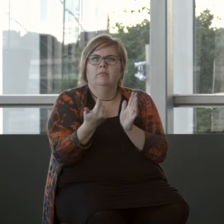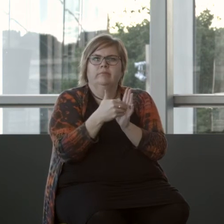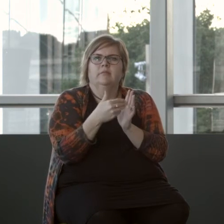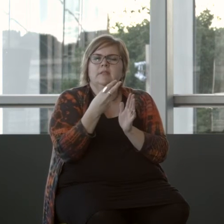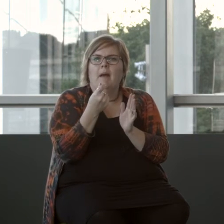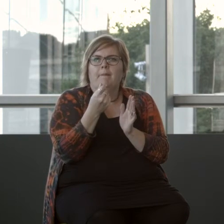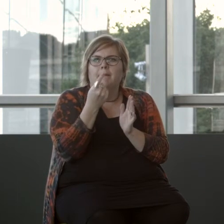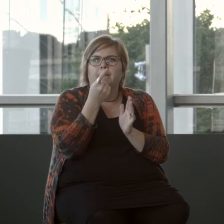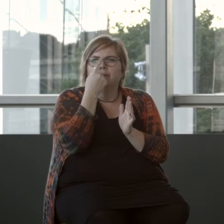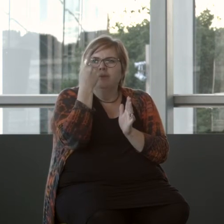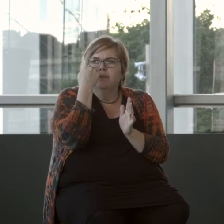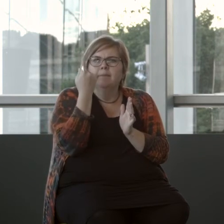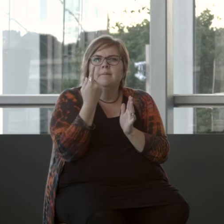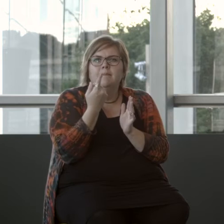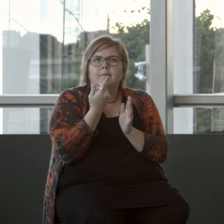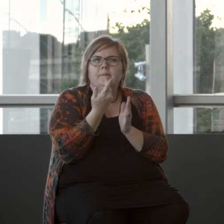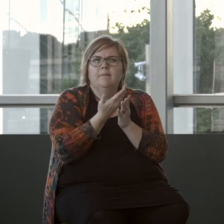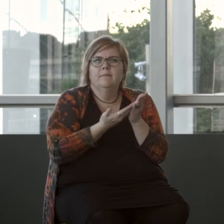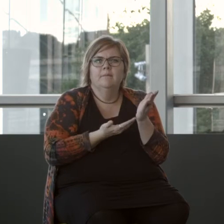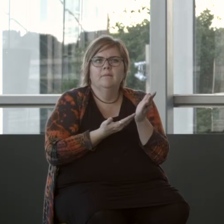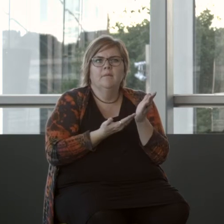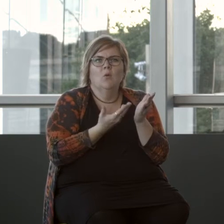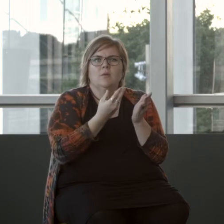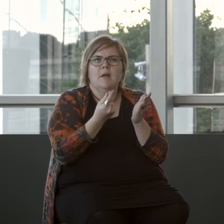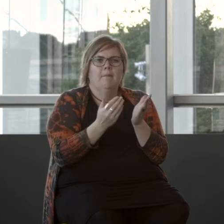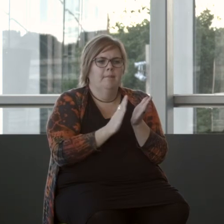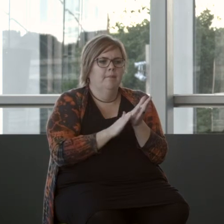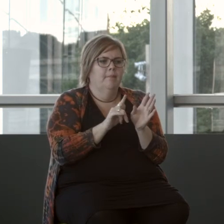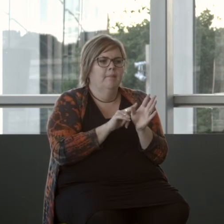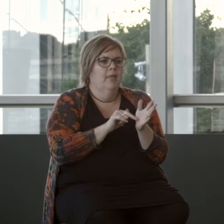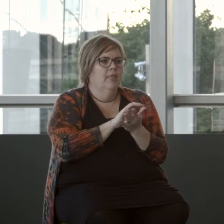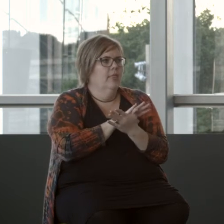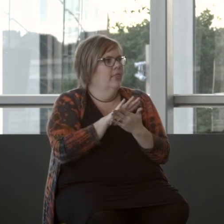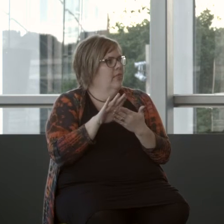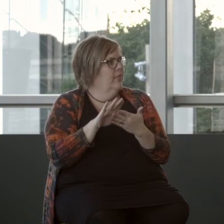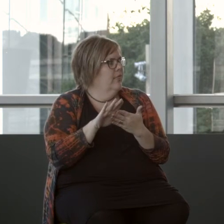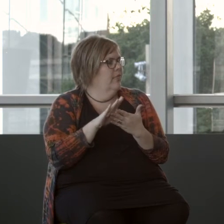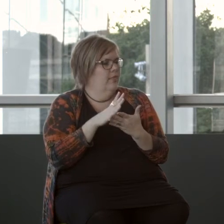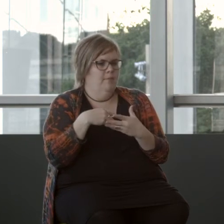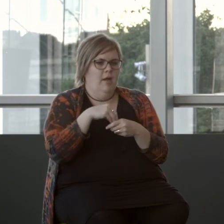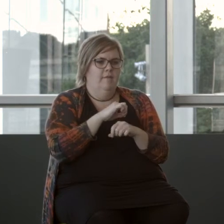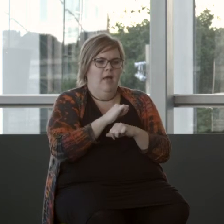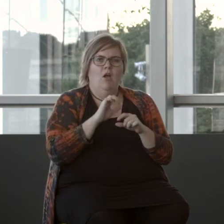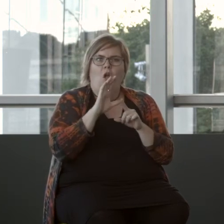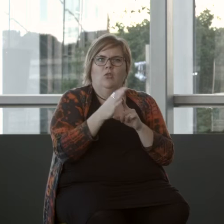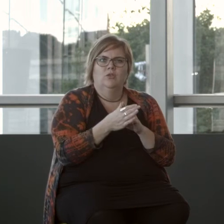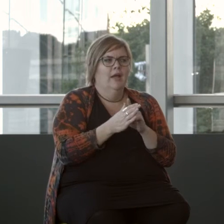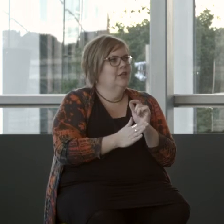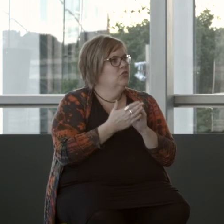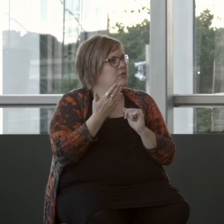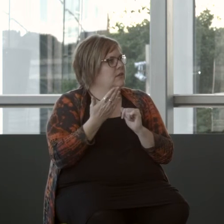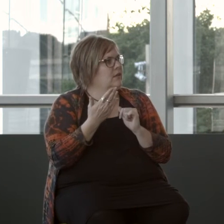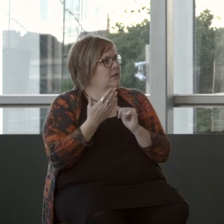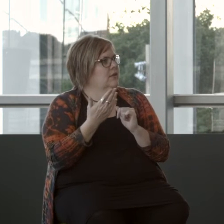repertoire of mythological figure that are part of our own broad culture. And it's interesting that you not only draw